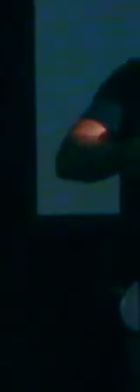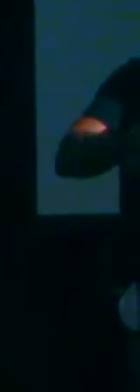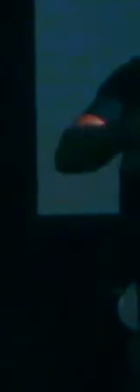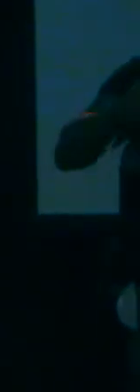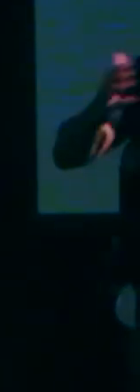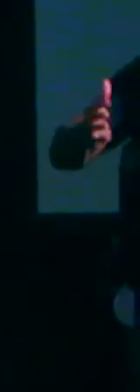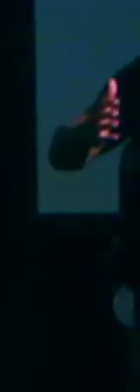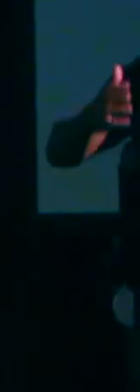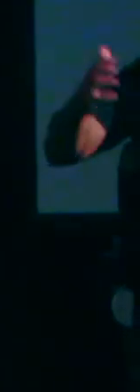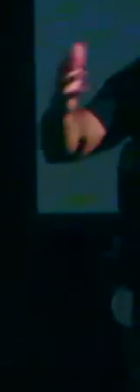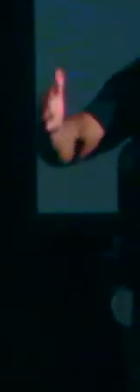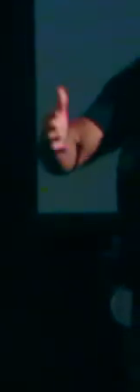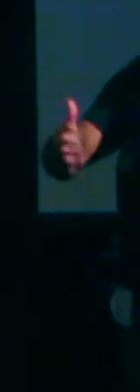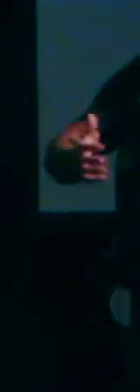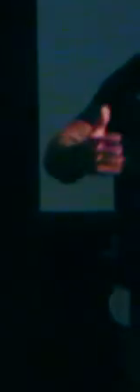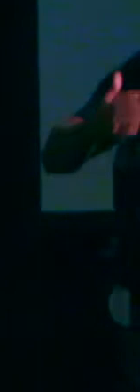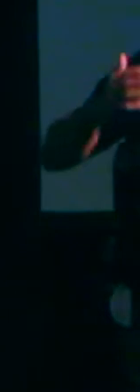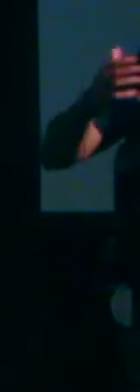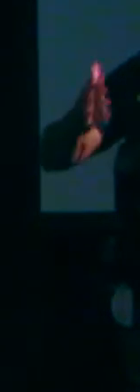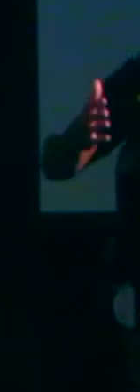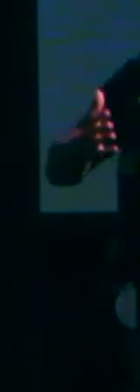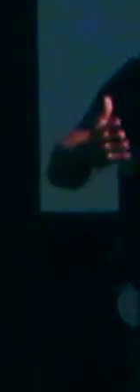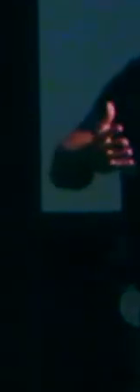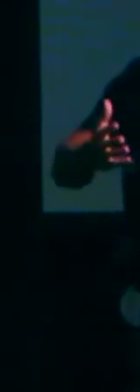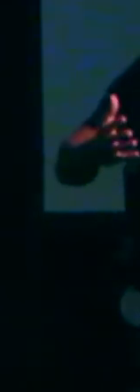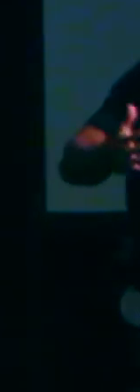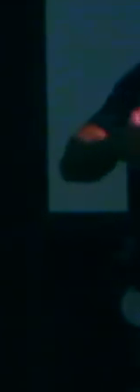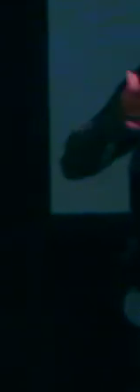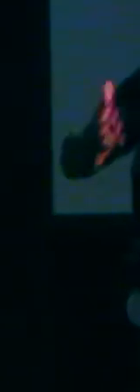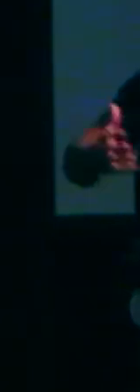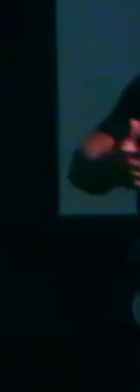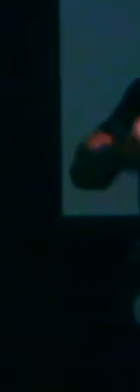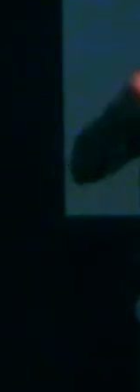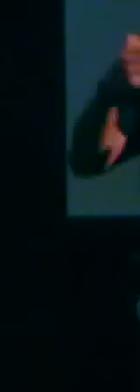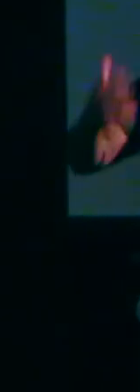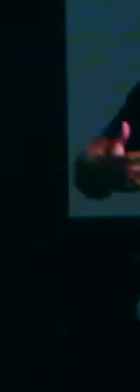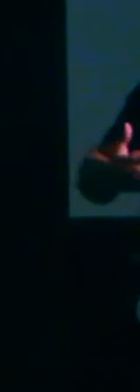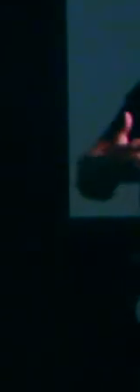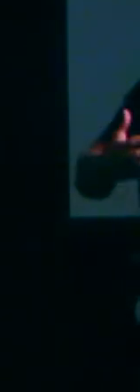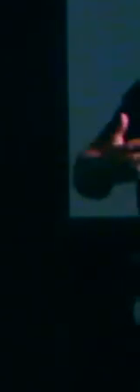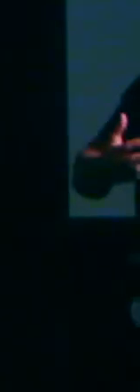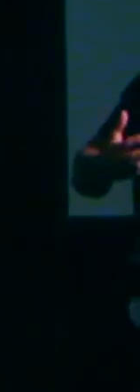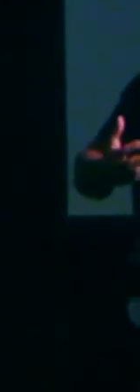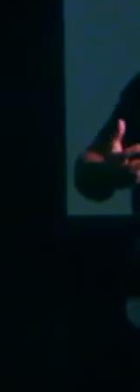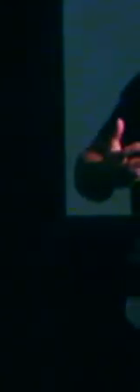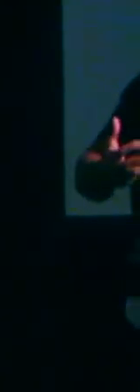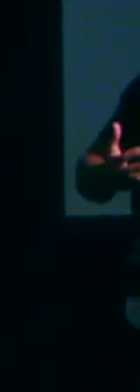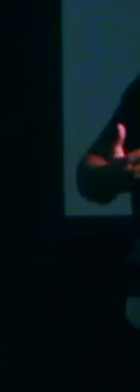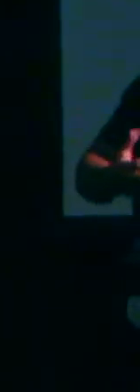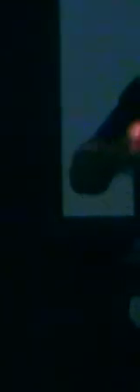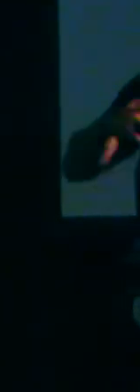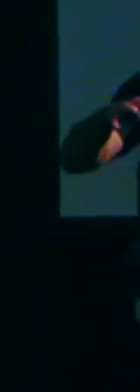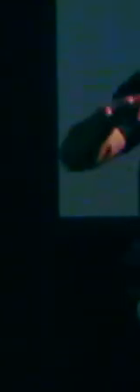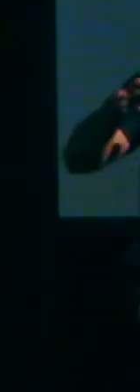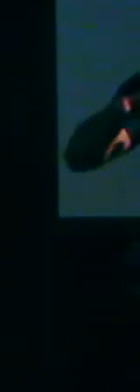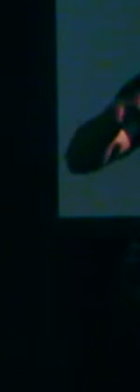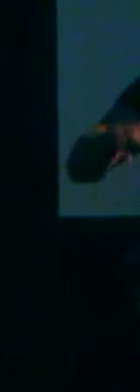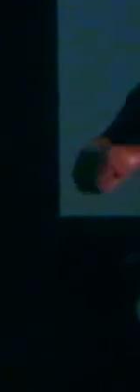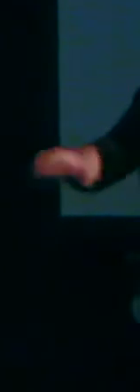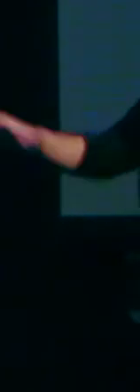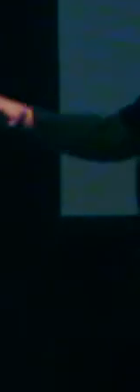would be tabletop exercises and tests for staff members to better educate us, ourselves on